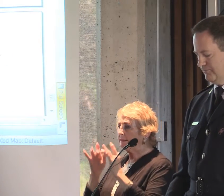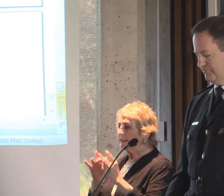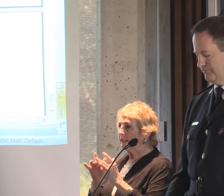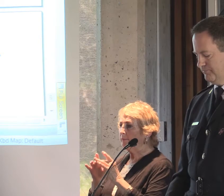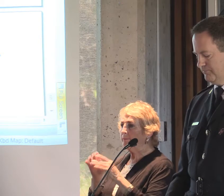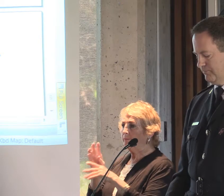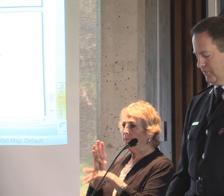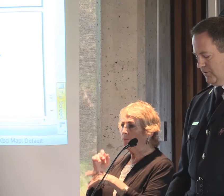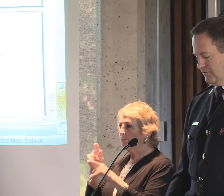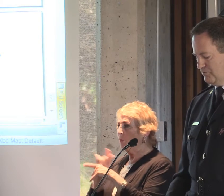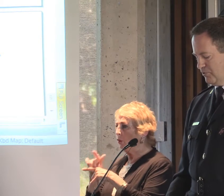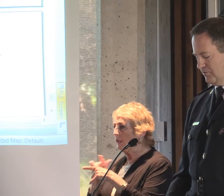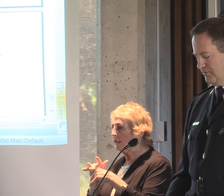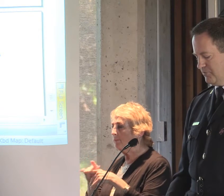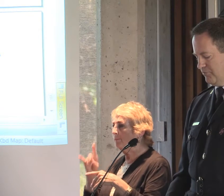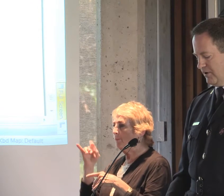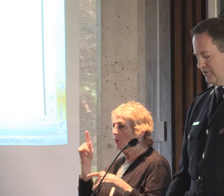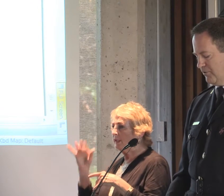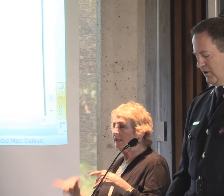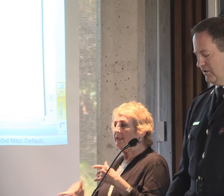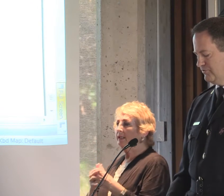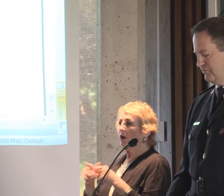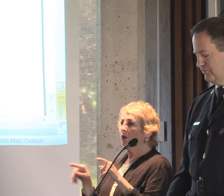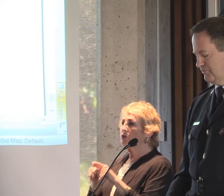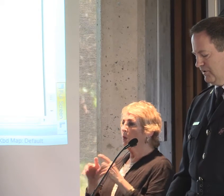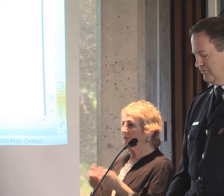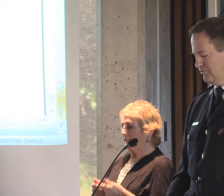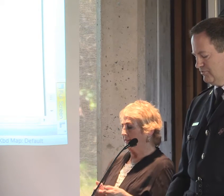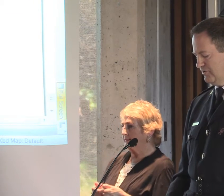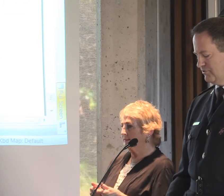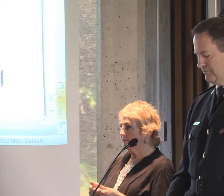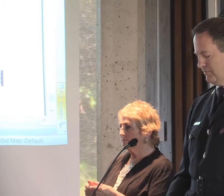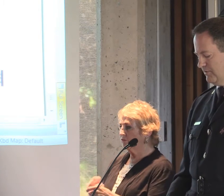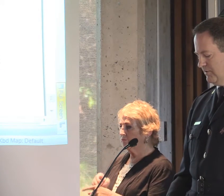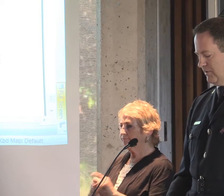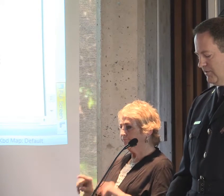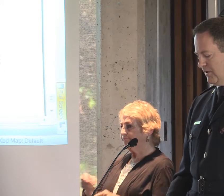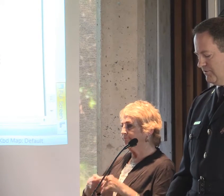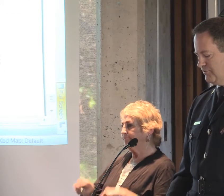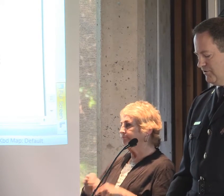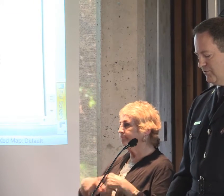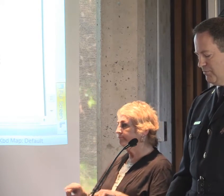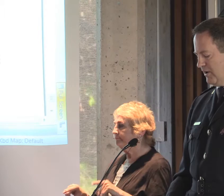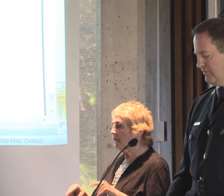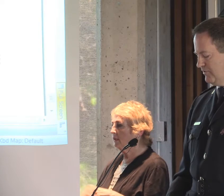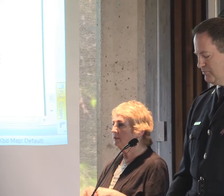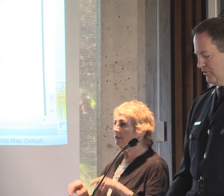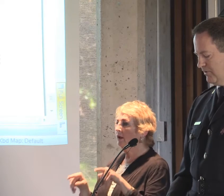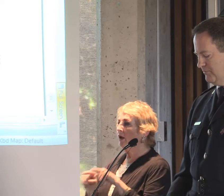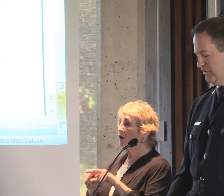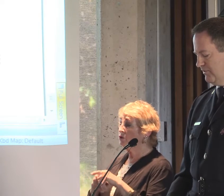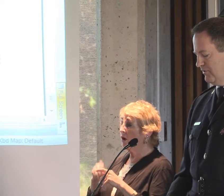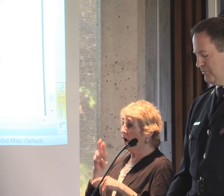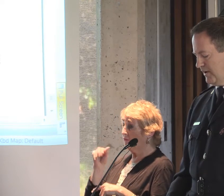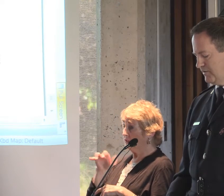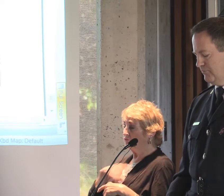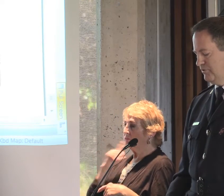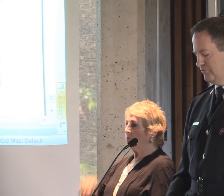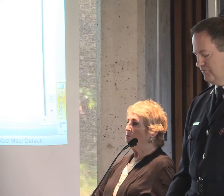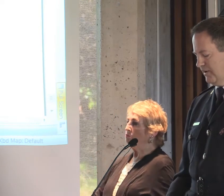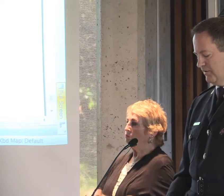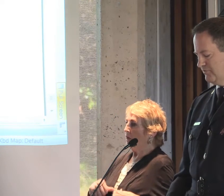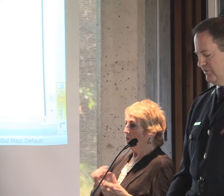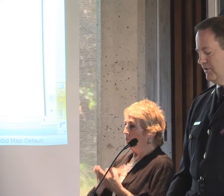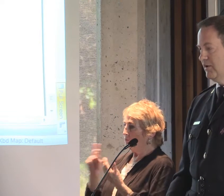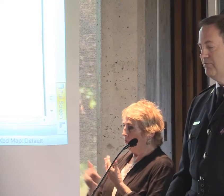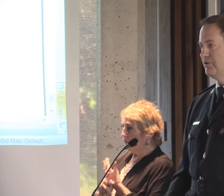texting. These programs are provided to all the students in our jurisdiction. The RNC is very proud of these programs and their impact on